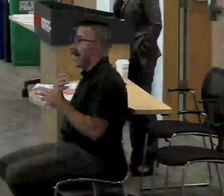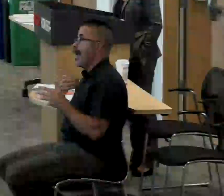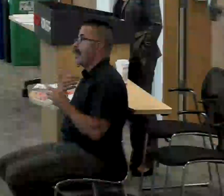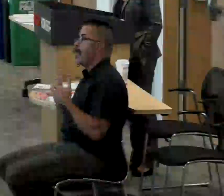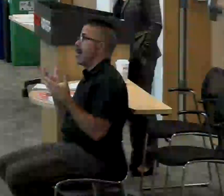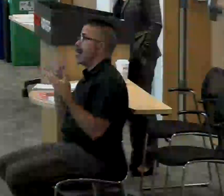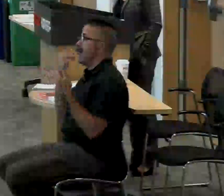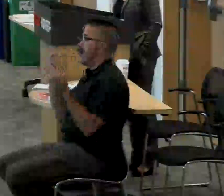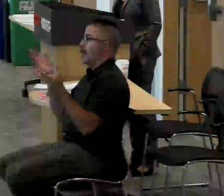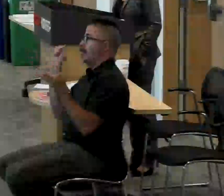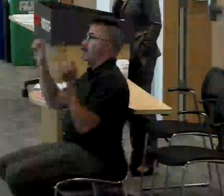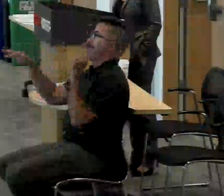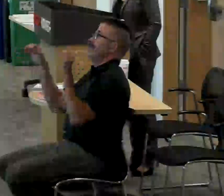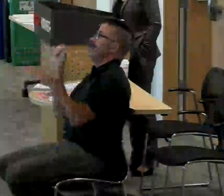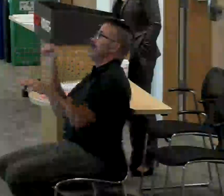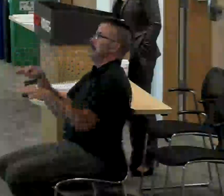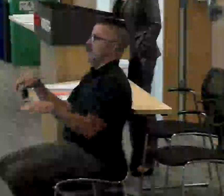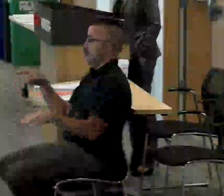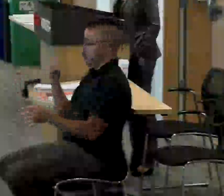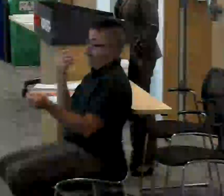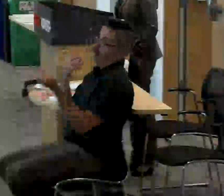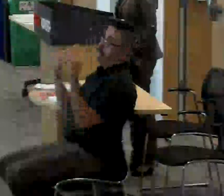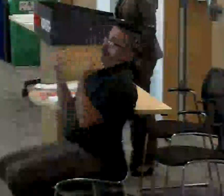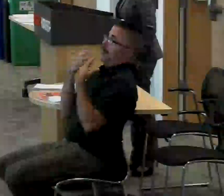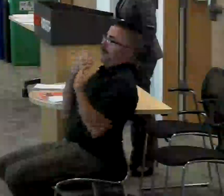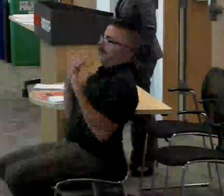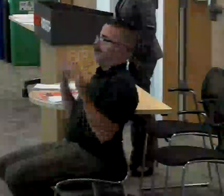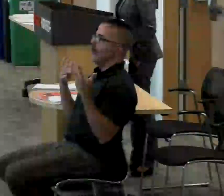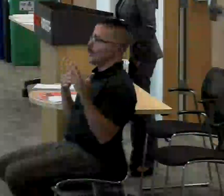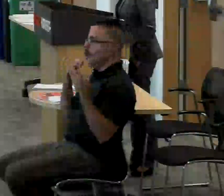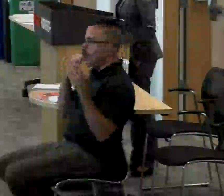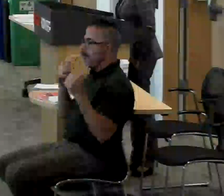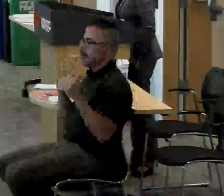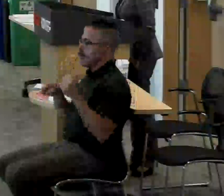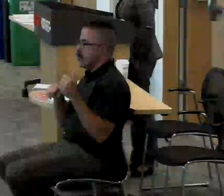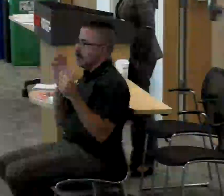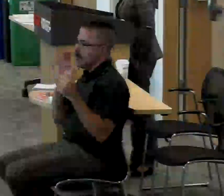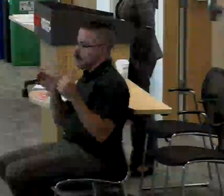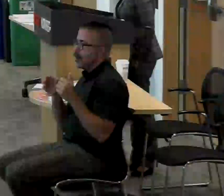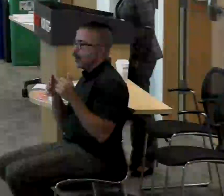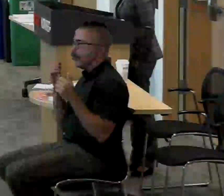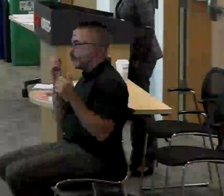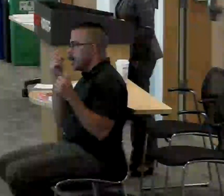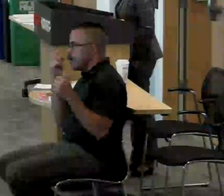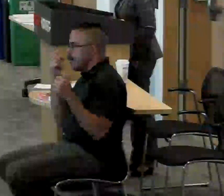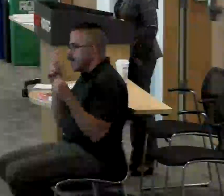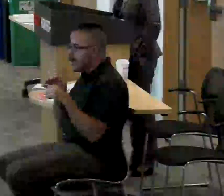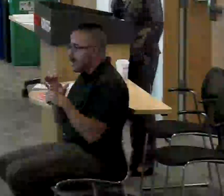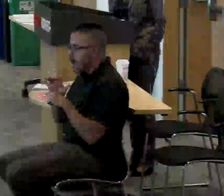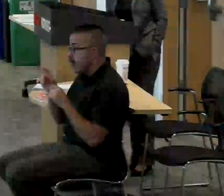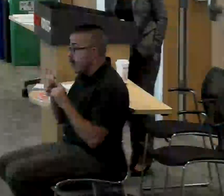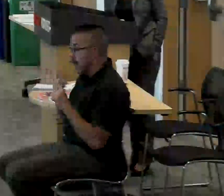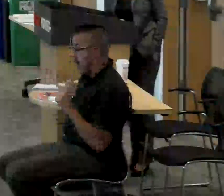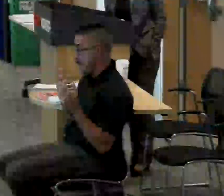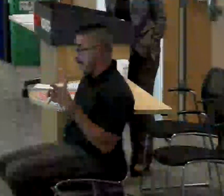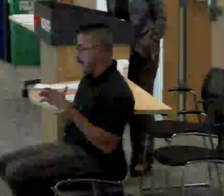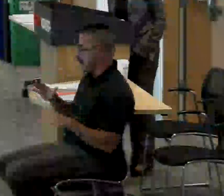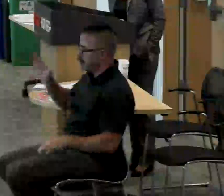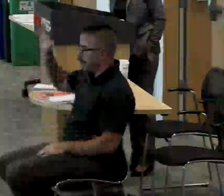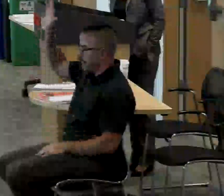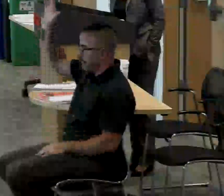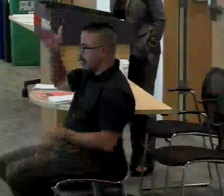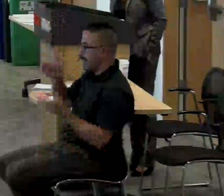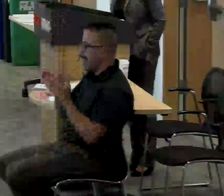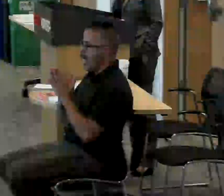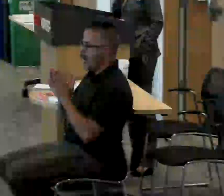everyone, but hopefully we can get through this, and then feel free to ask questions when I'm done.